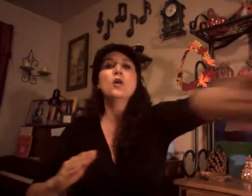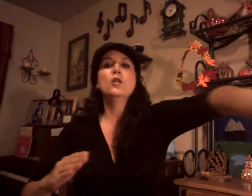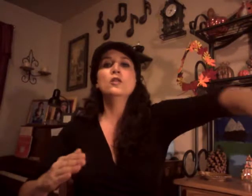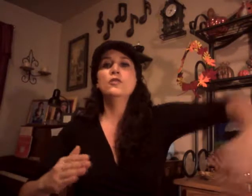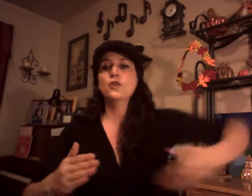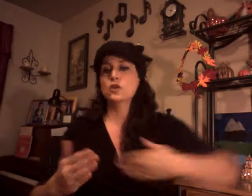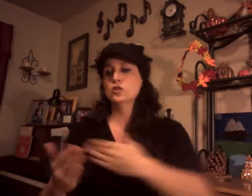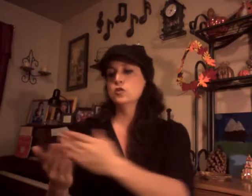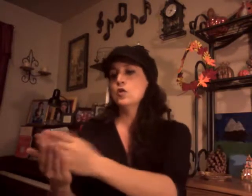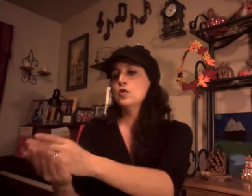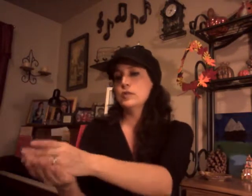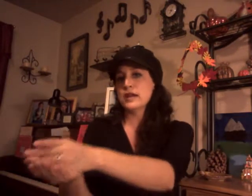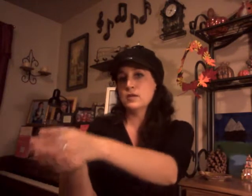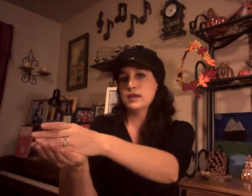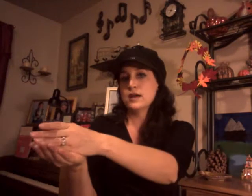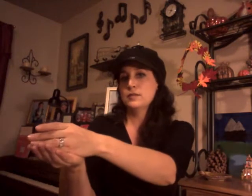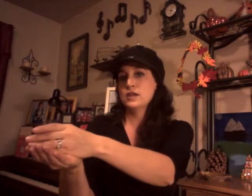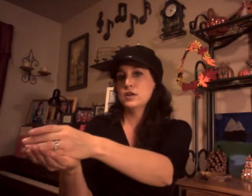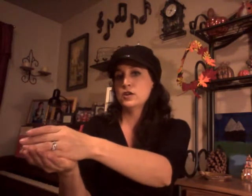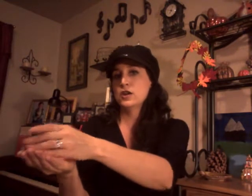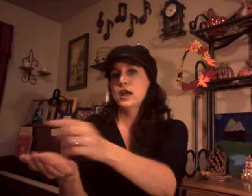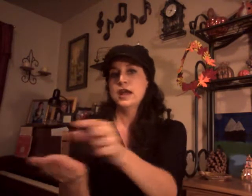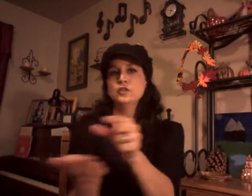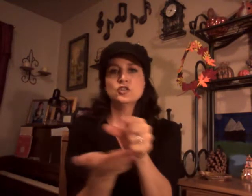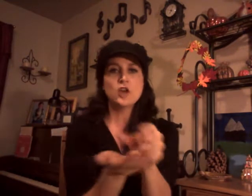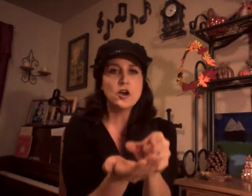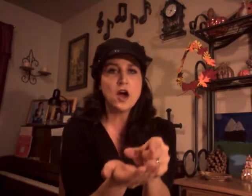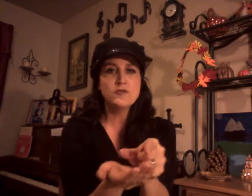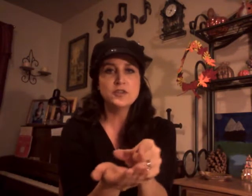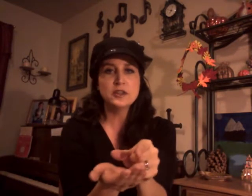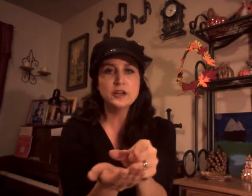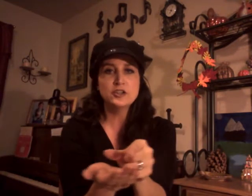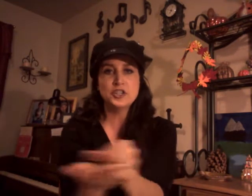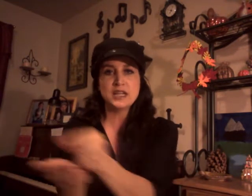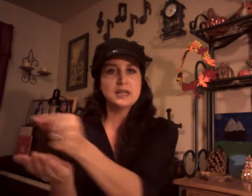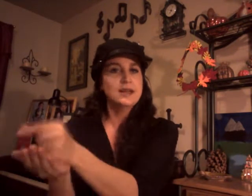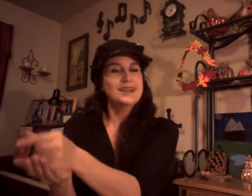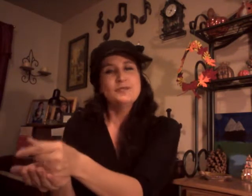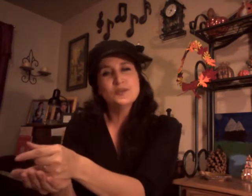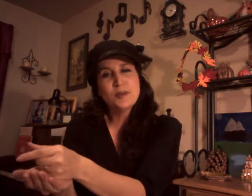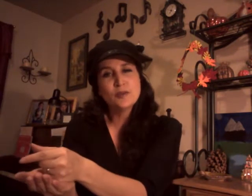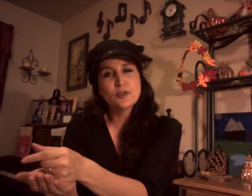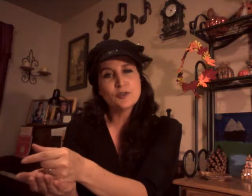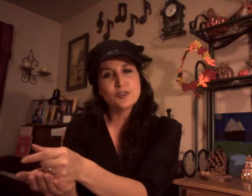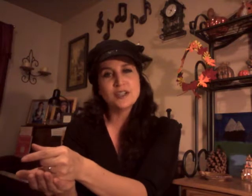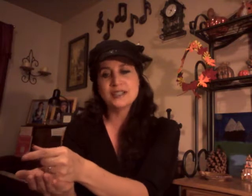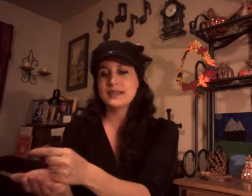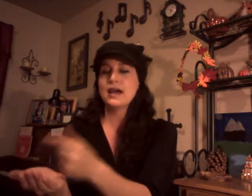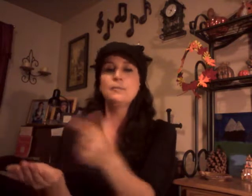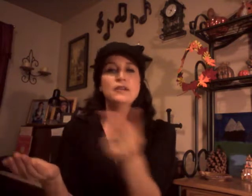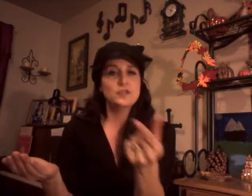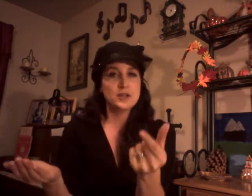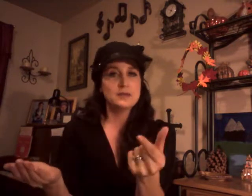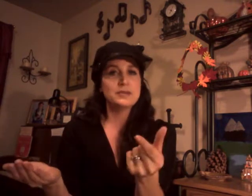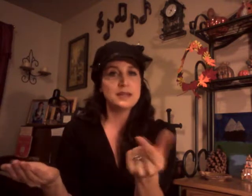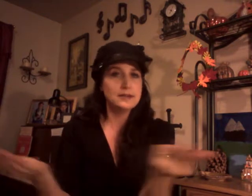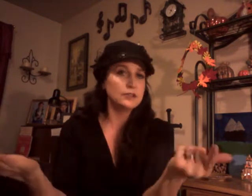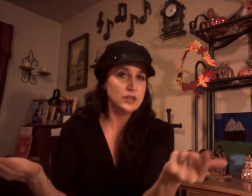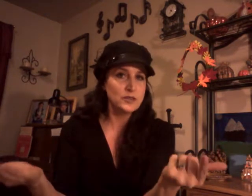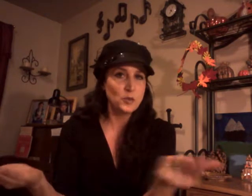All the glory, and we come here, and you start off with the letter G. Most people don't usually see that, but if you're going to be learning the word,